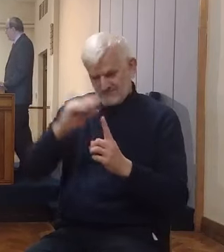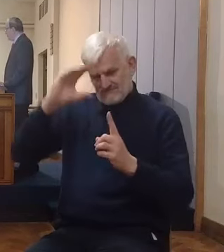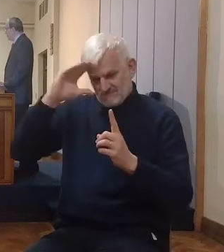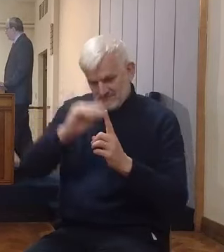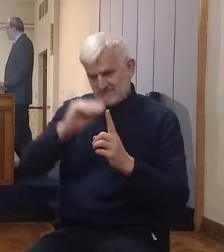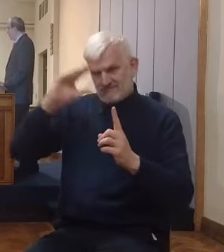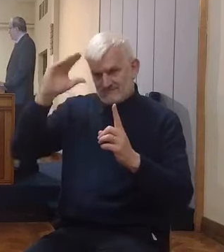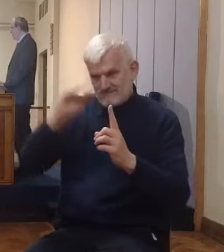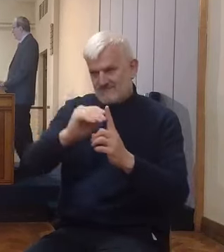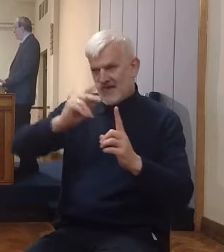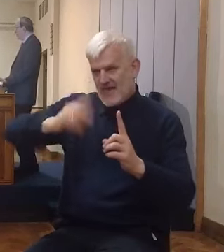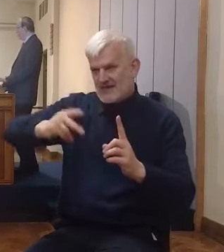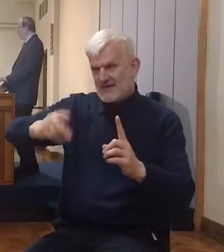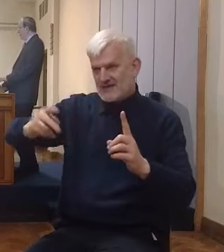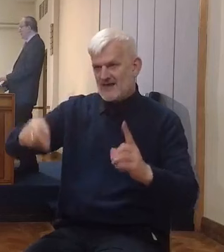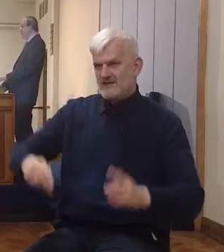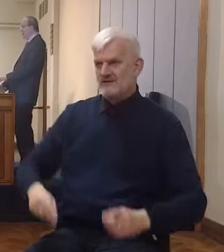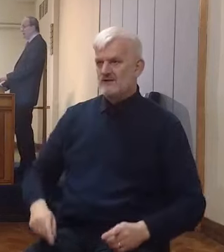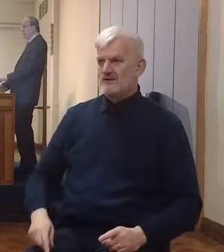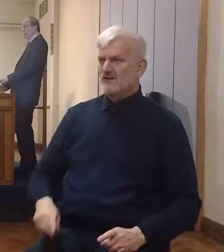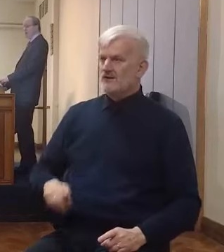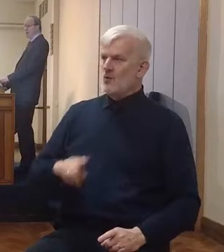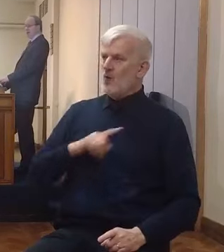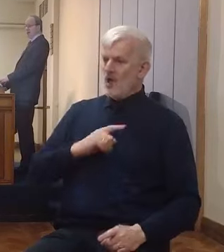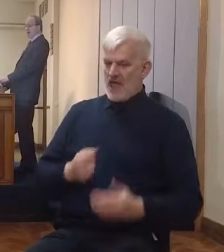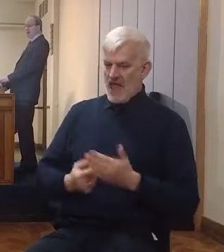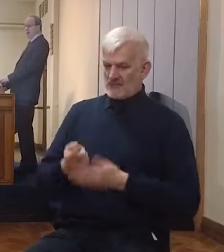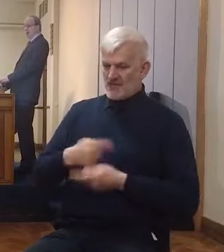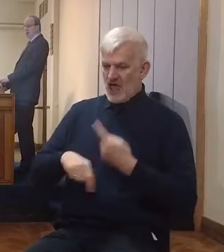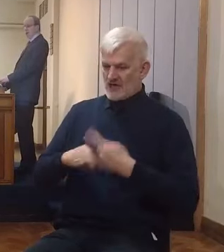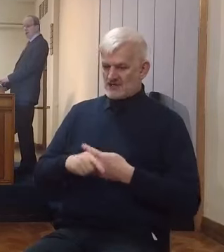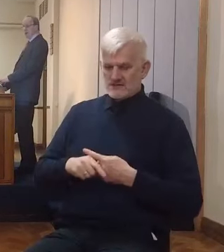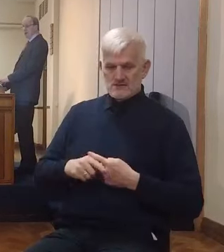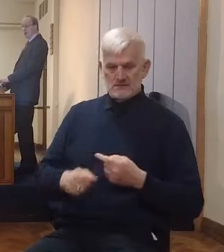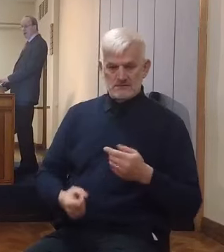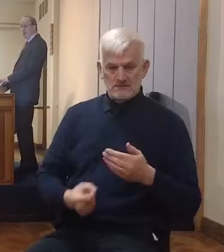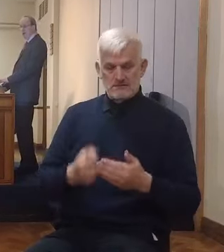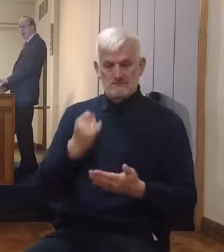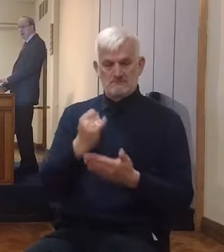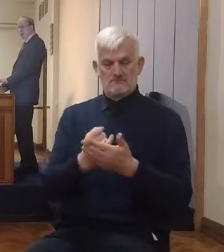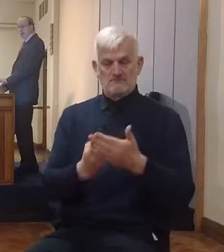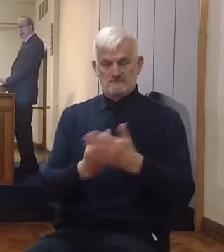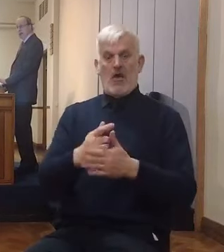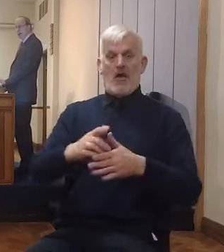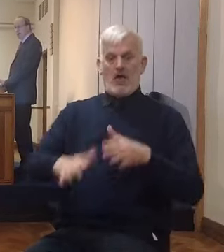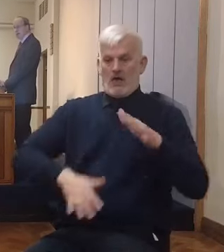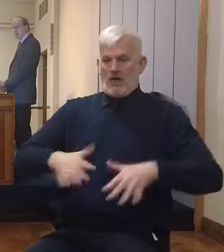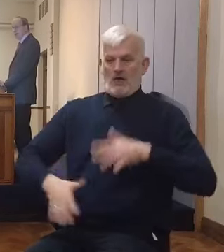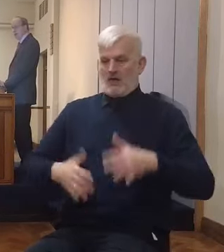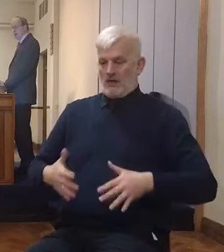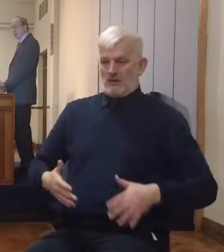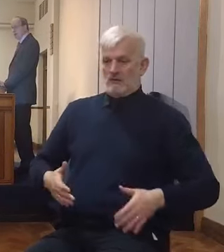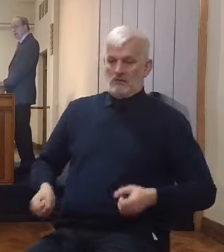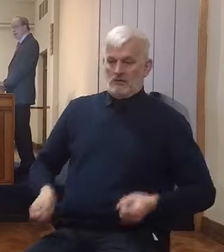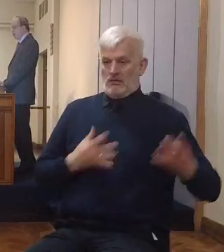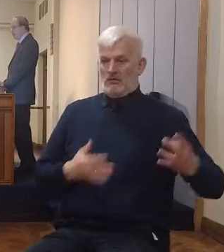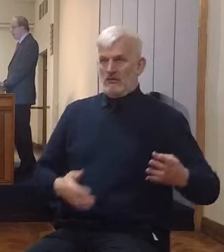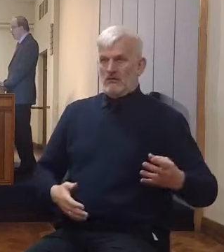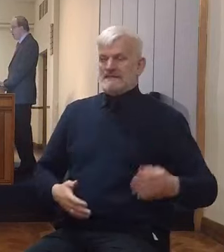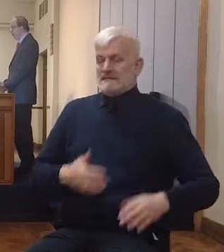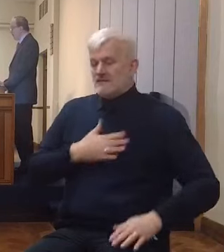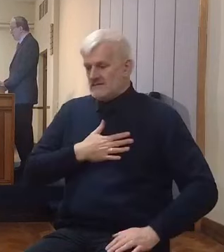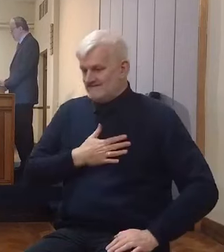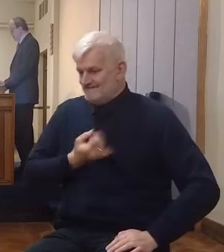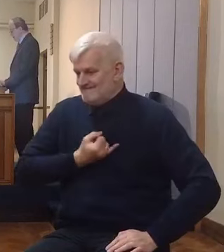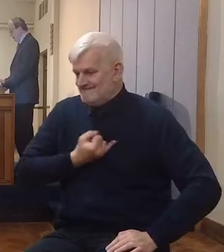tendency is to go to pieces as though we'd never proved the Lord before, as we have. It's so